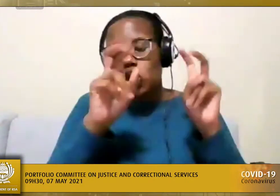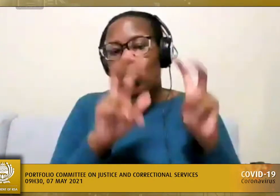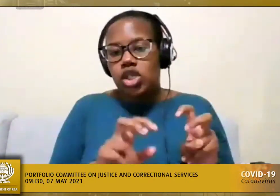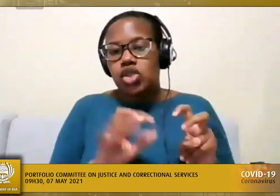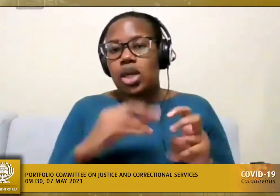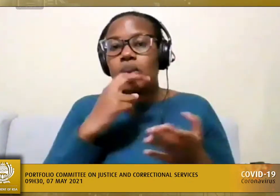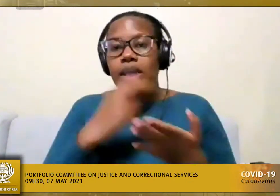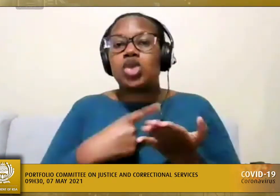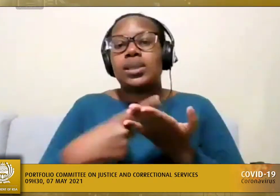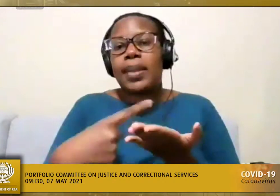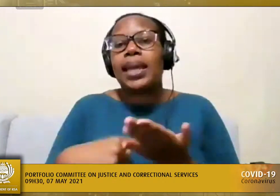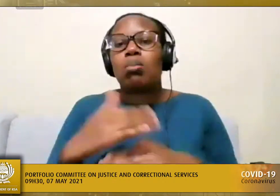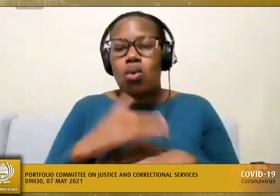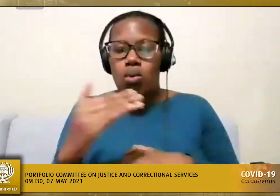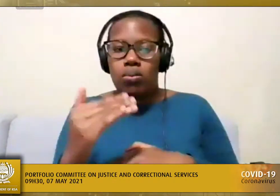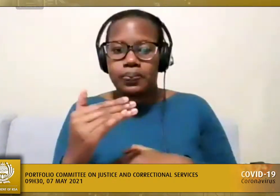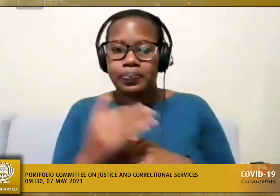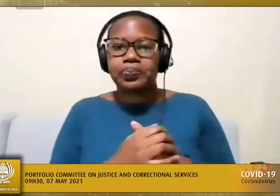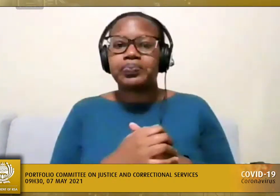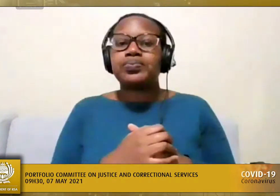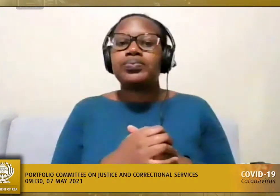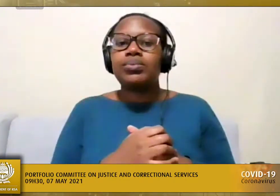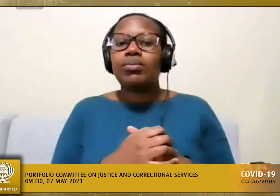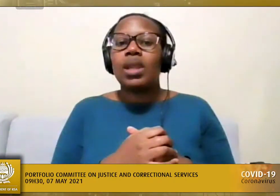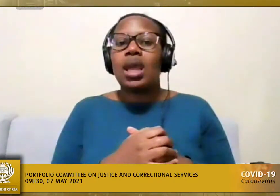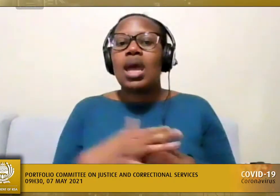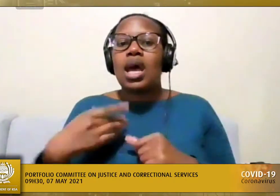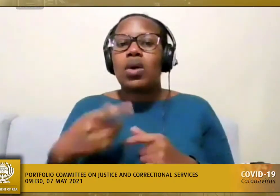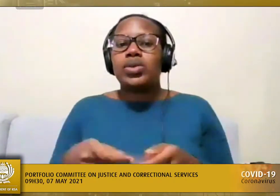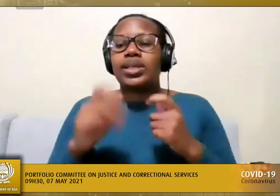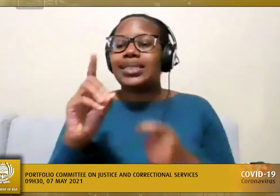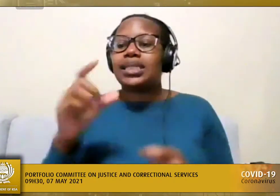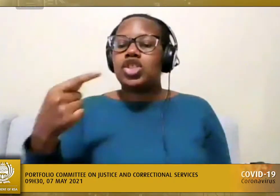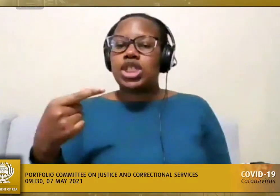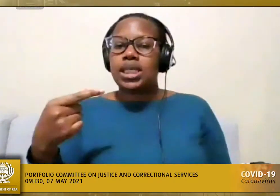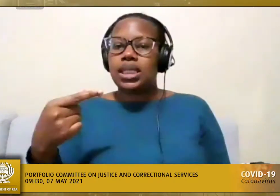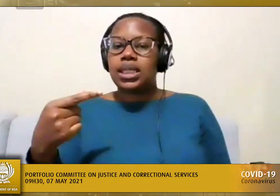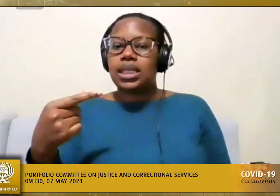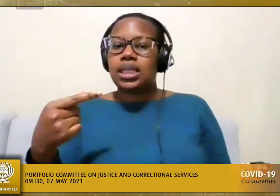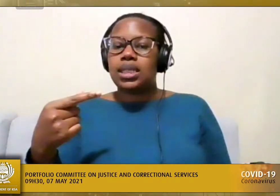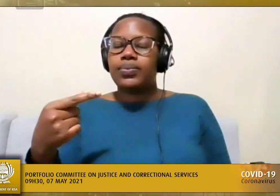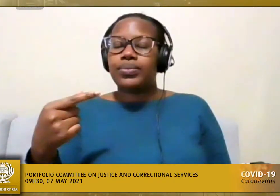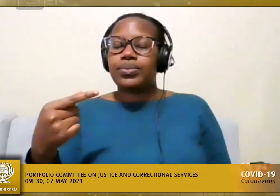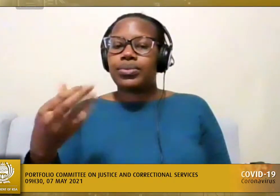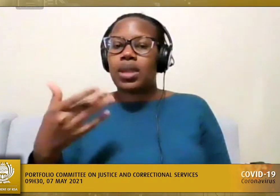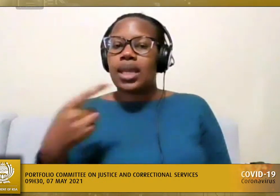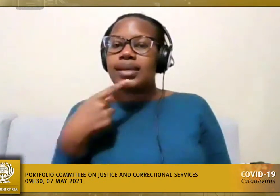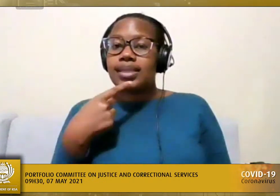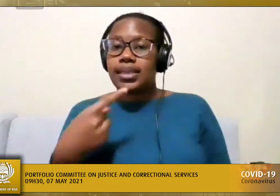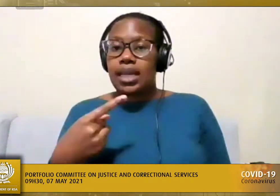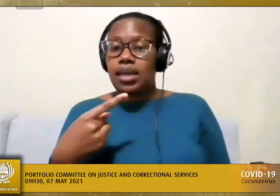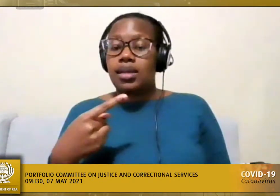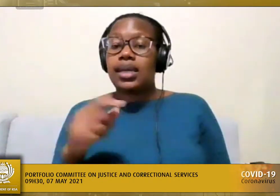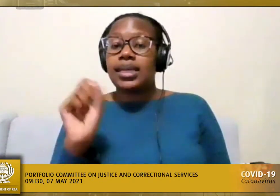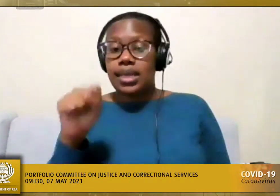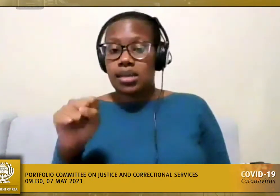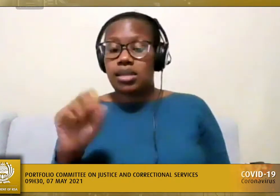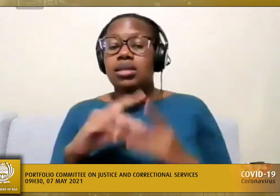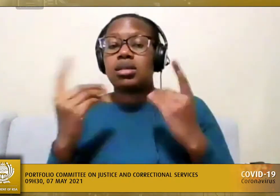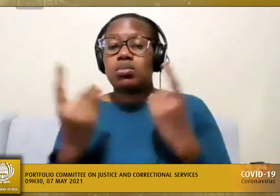need to debate more um I just want to raise the DG head um said yes the department had